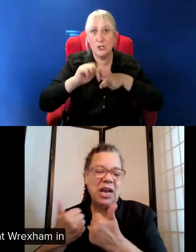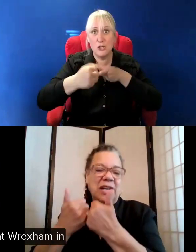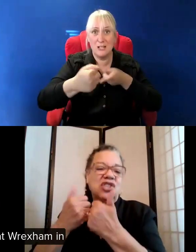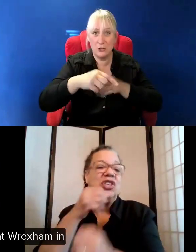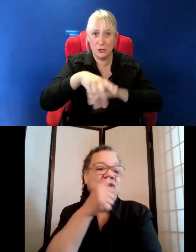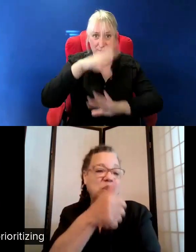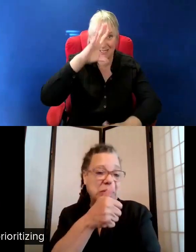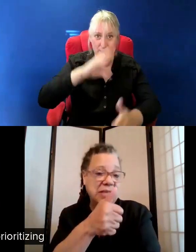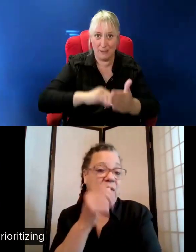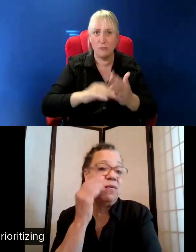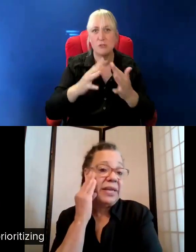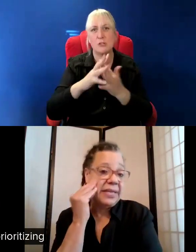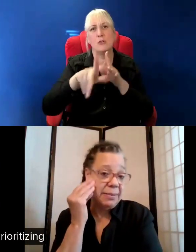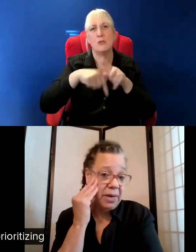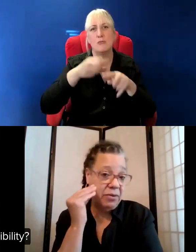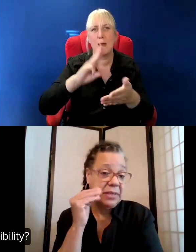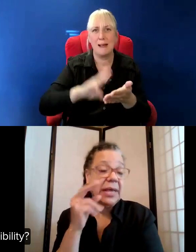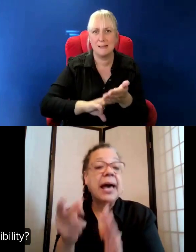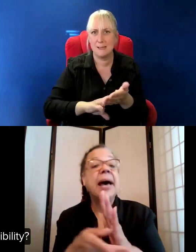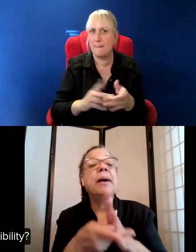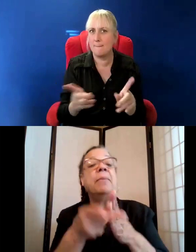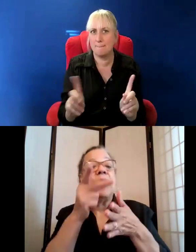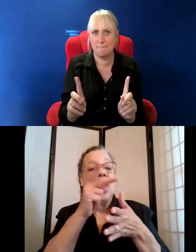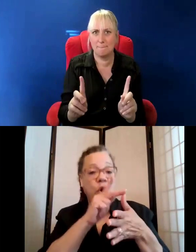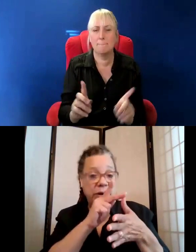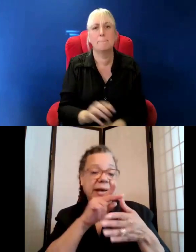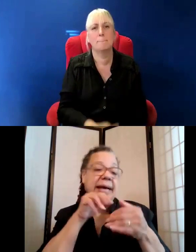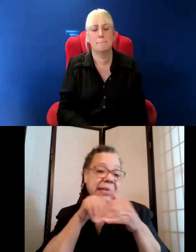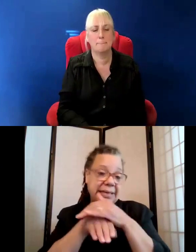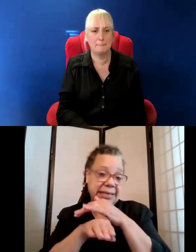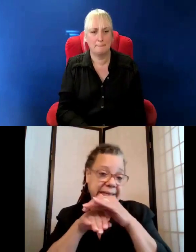at Wrexham in terms of prioritizing accessibility?